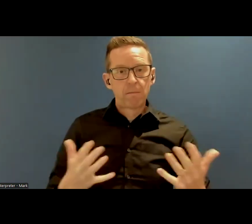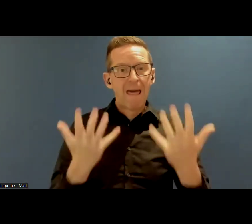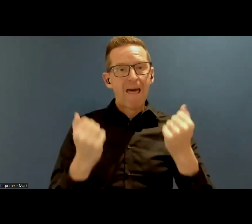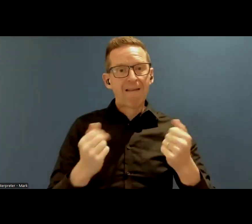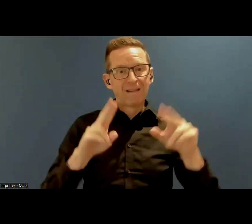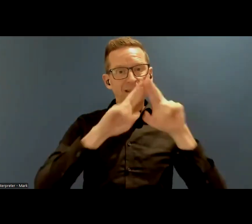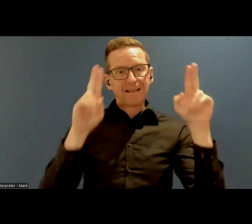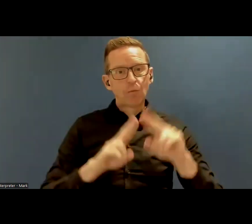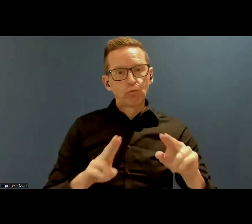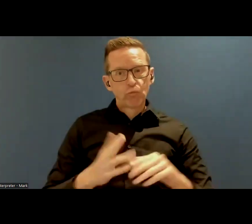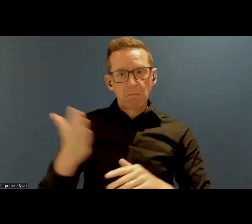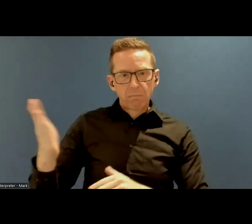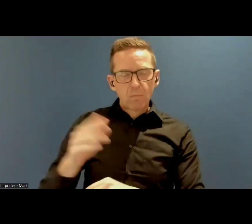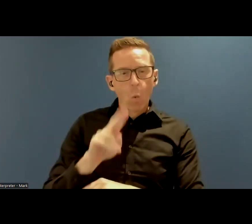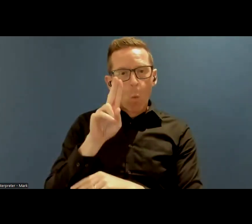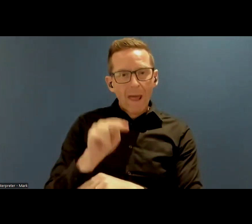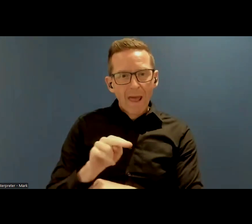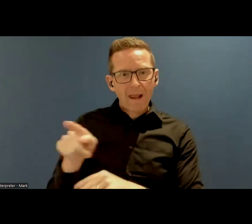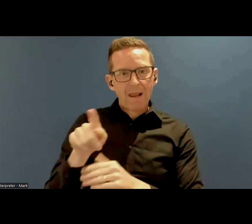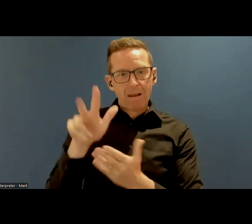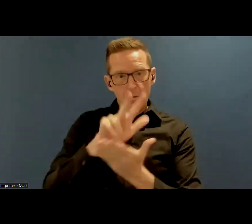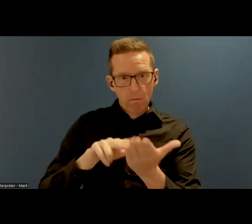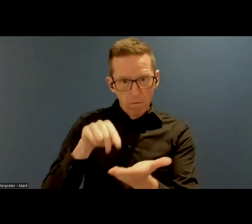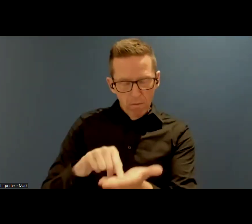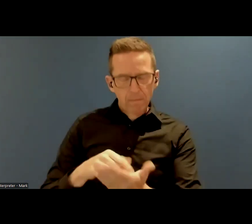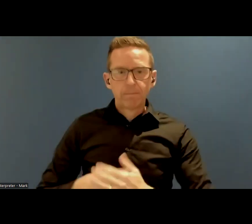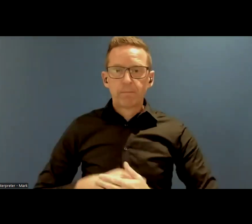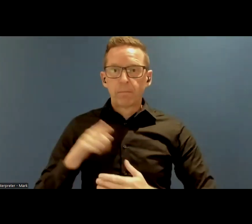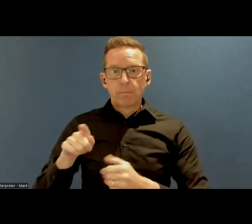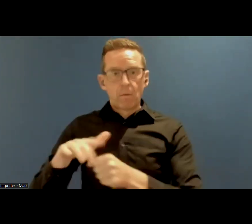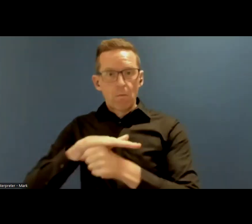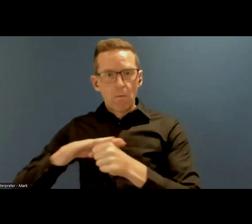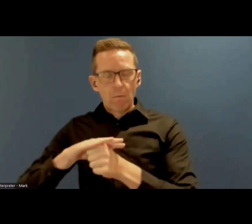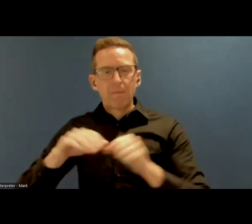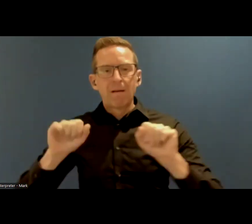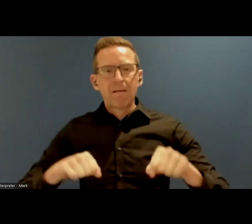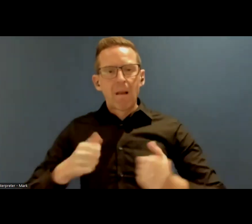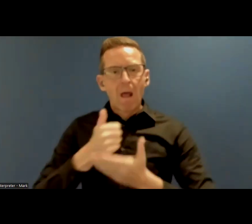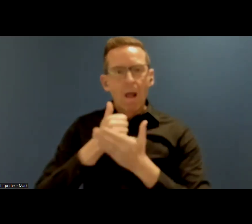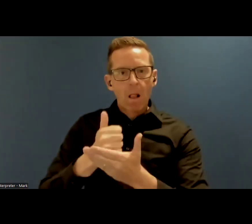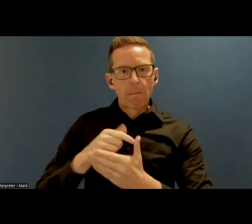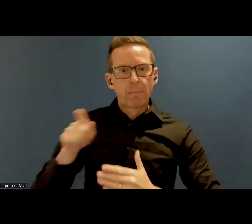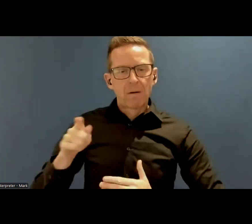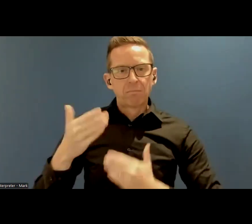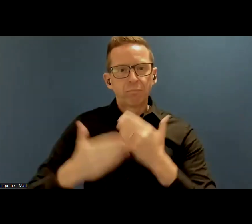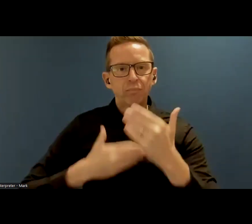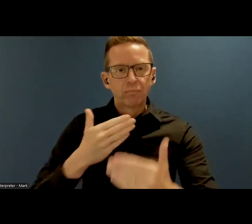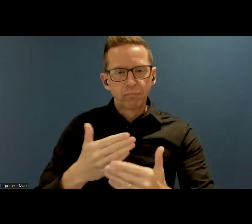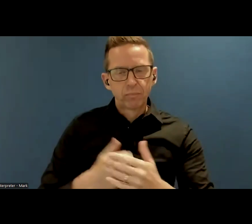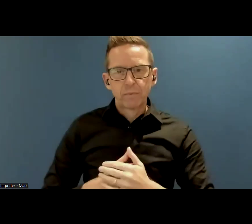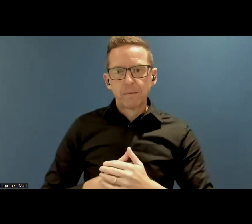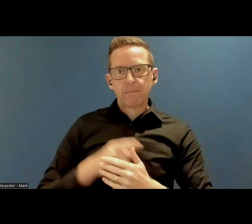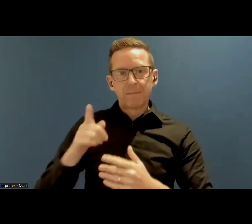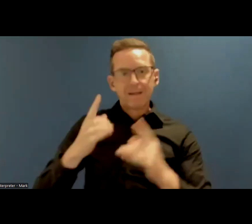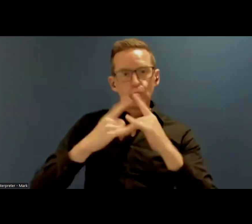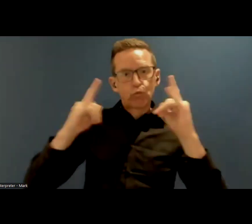the UNCRPD, which if localized can help in the alleviation of the institutionalization of